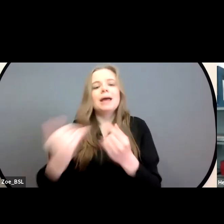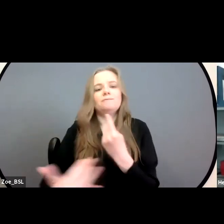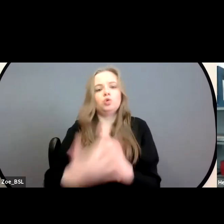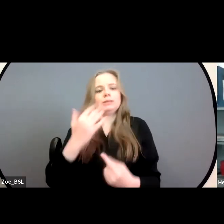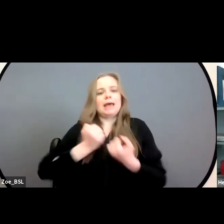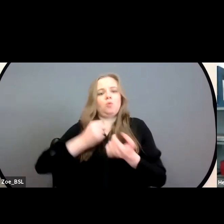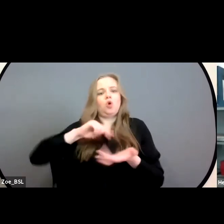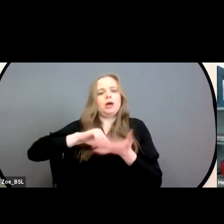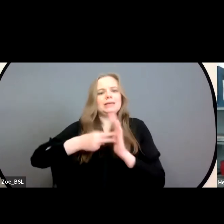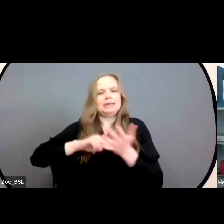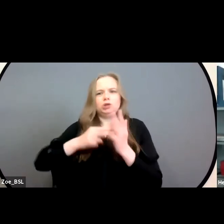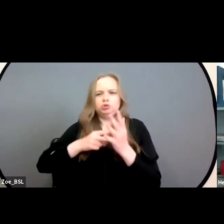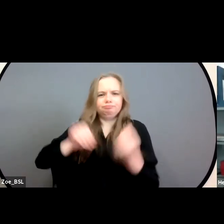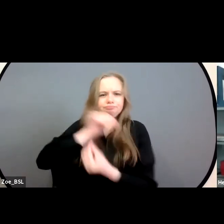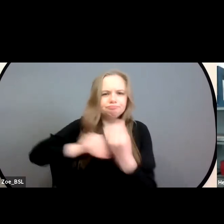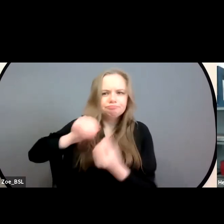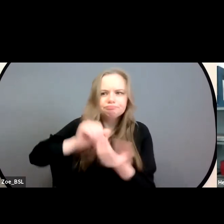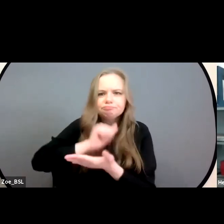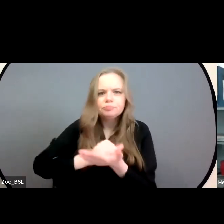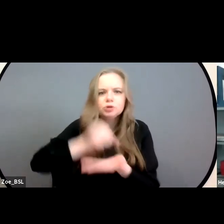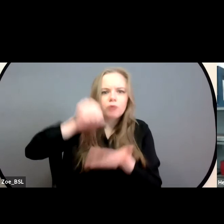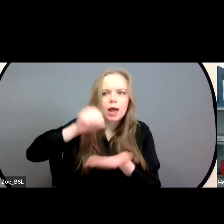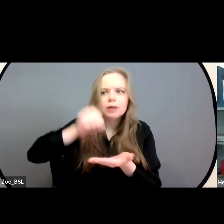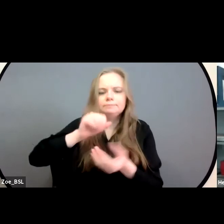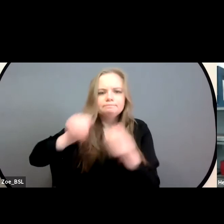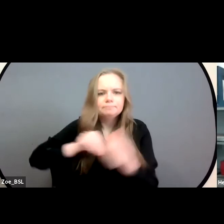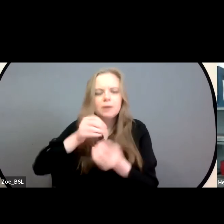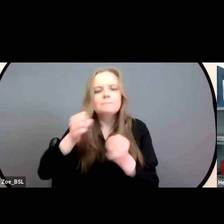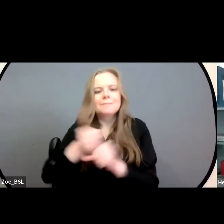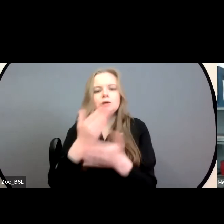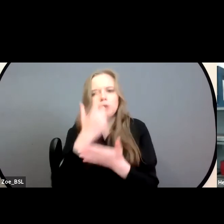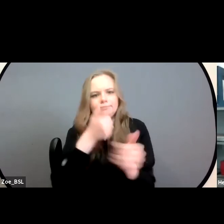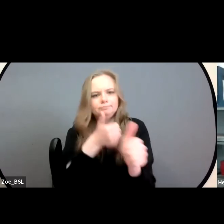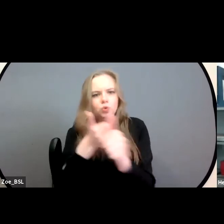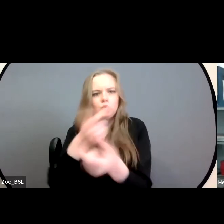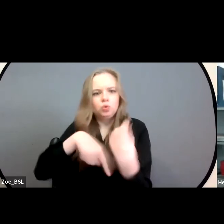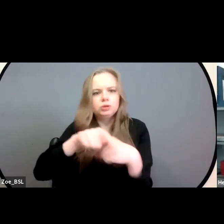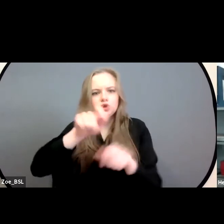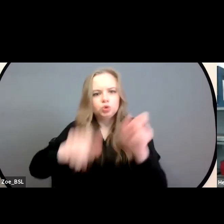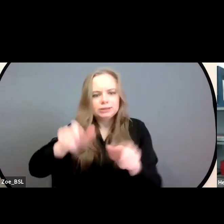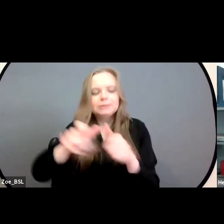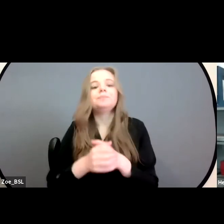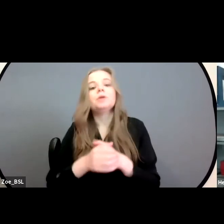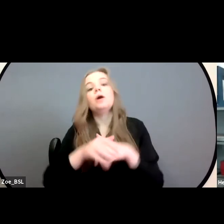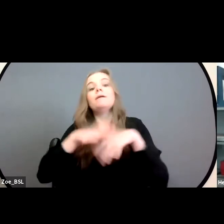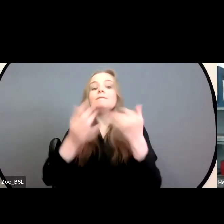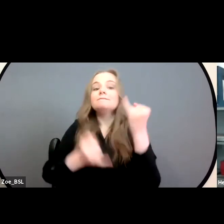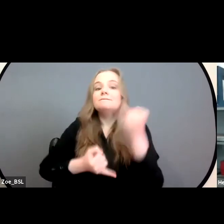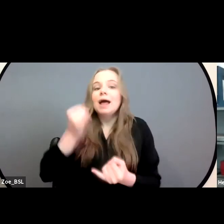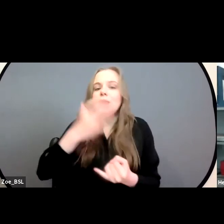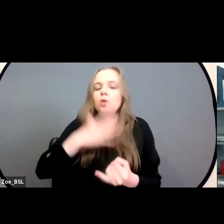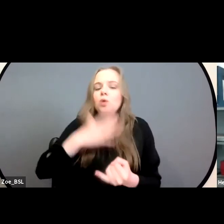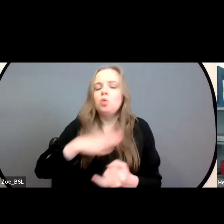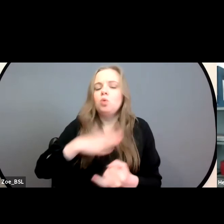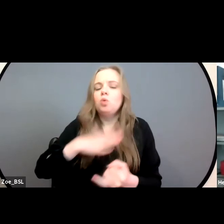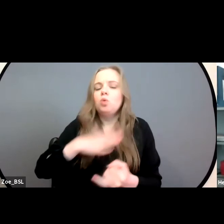grants are set up to help students in the way that they need to. And finally, I just want to say an enormous thank you to